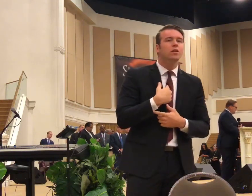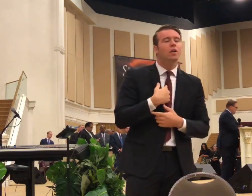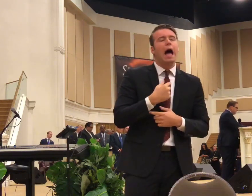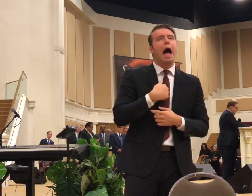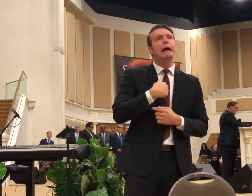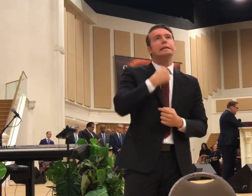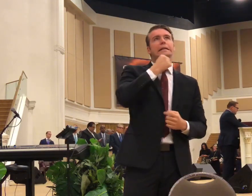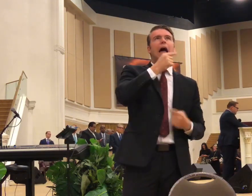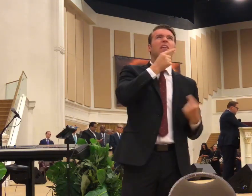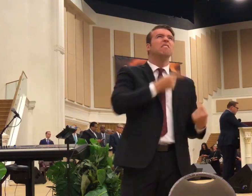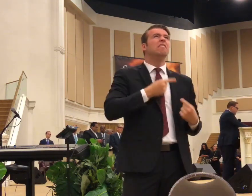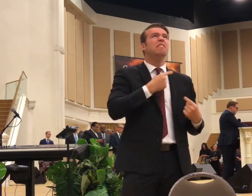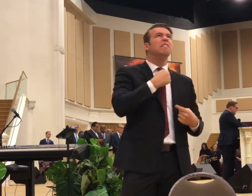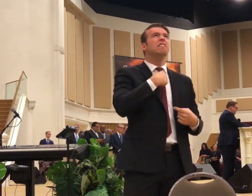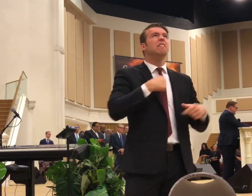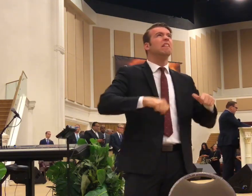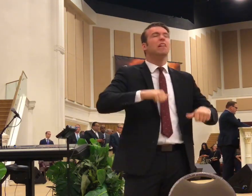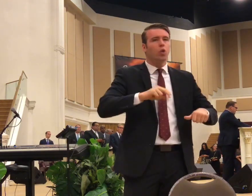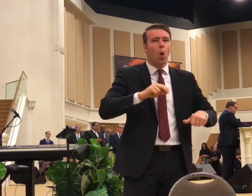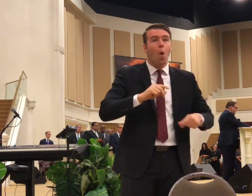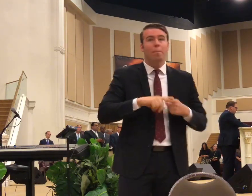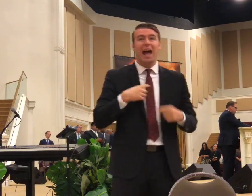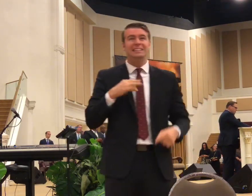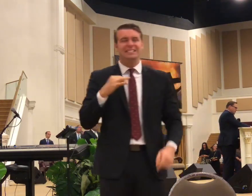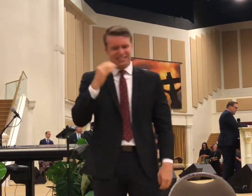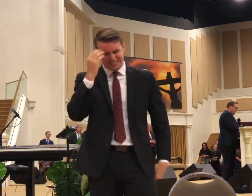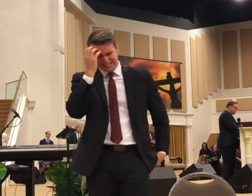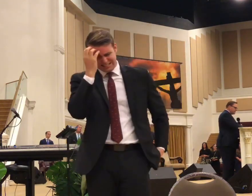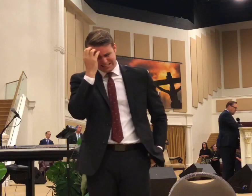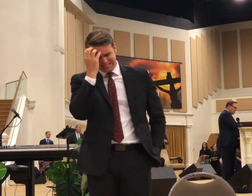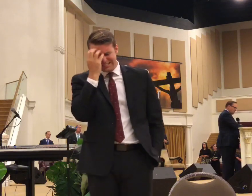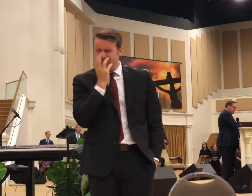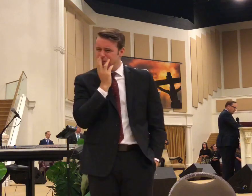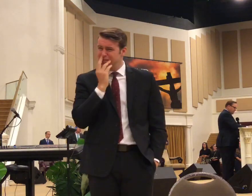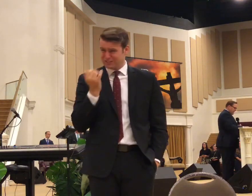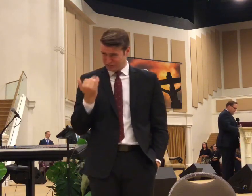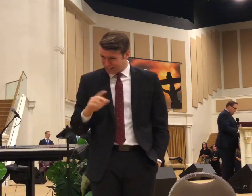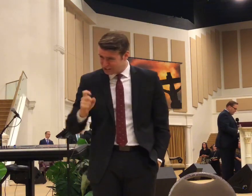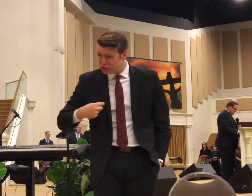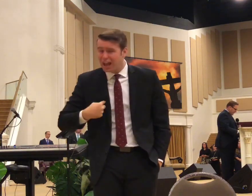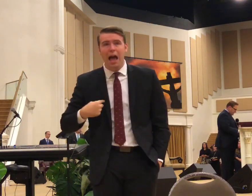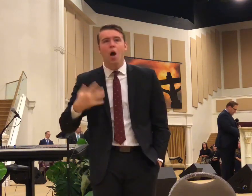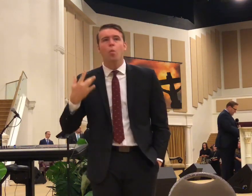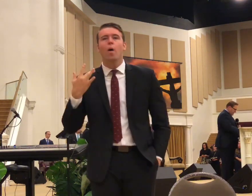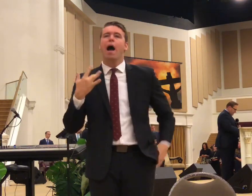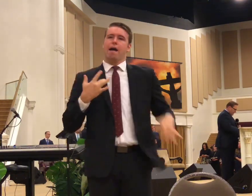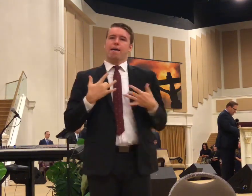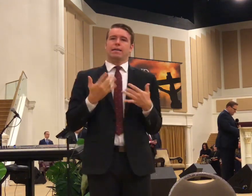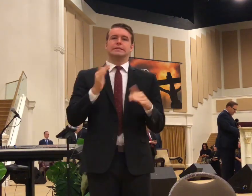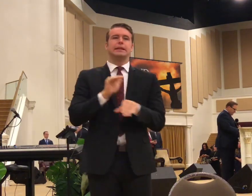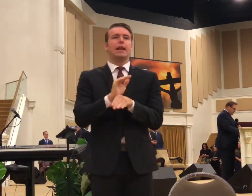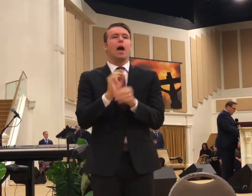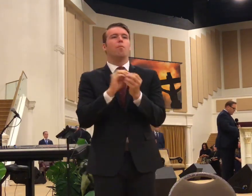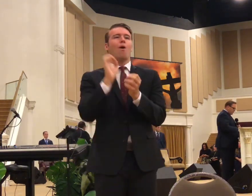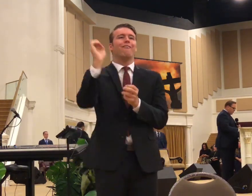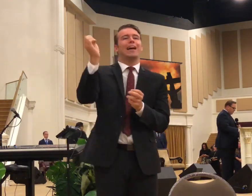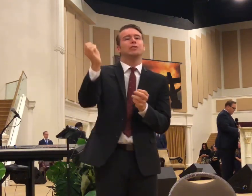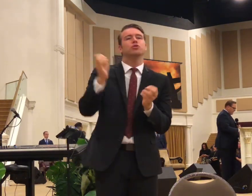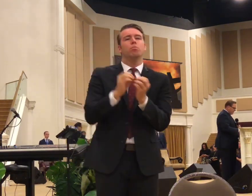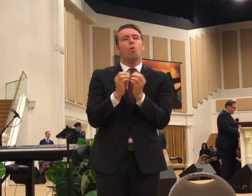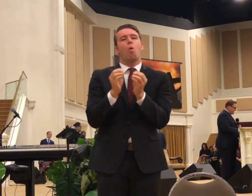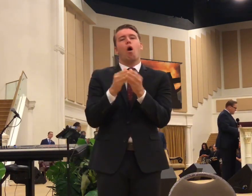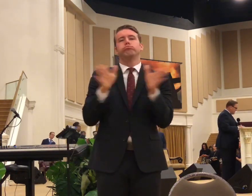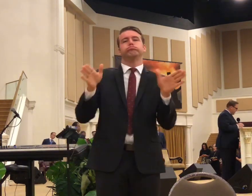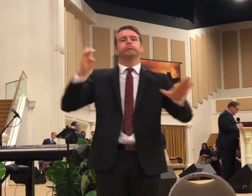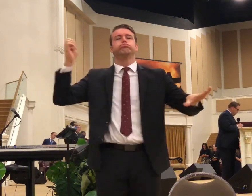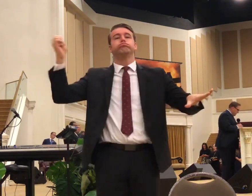to not doing this tonight, because as you know, Sunday night is more evangelistic, and maybe we'll